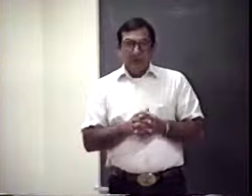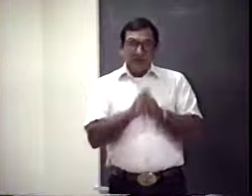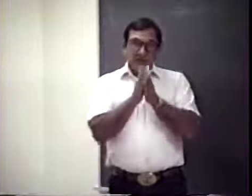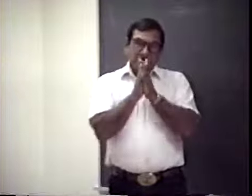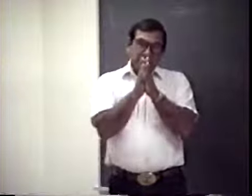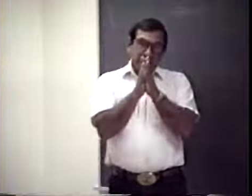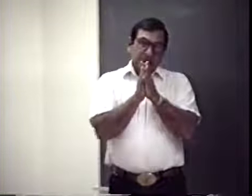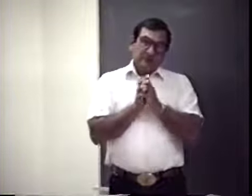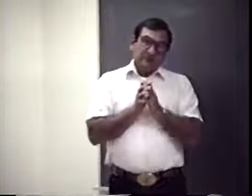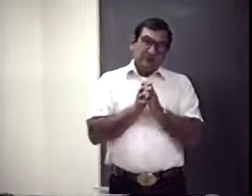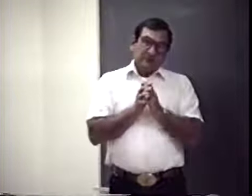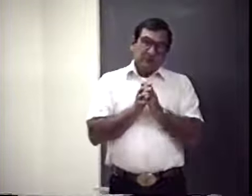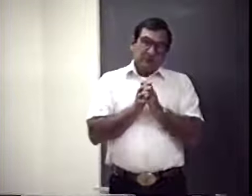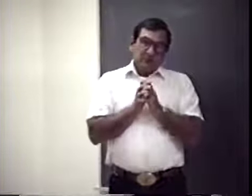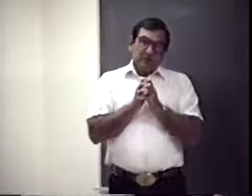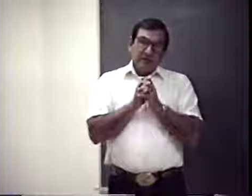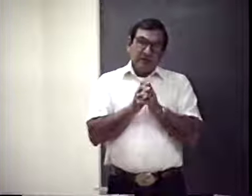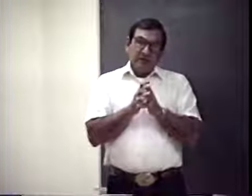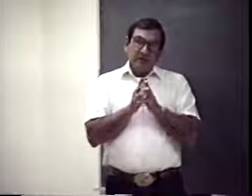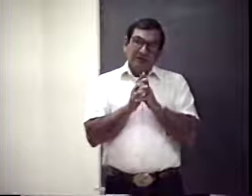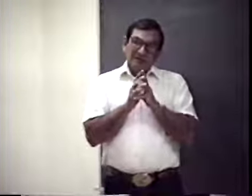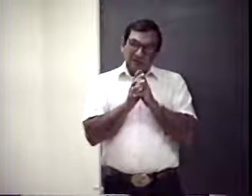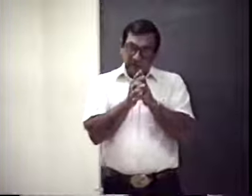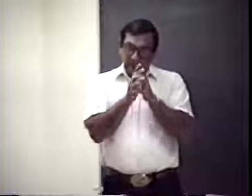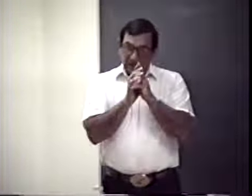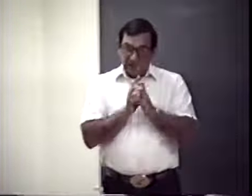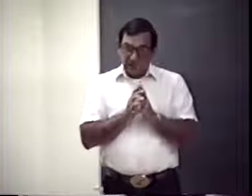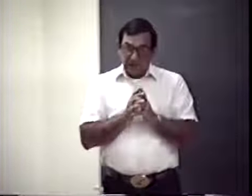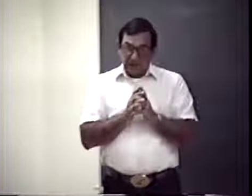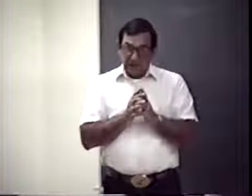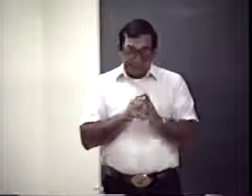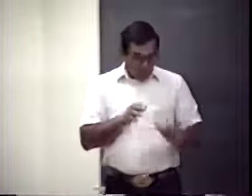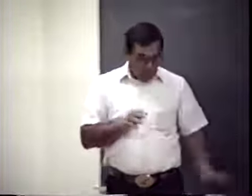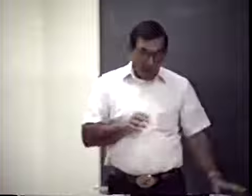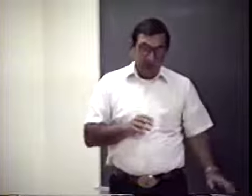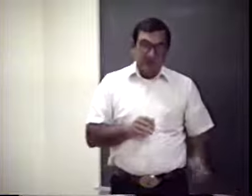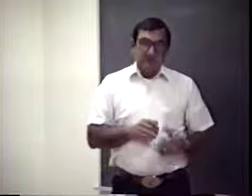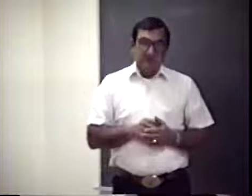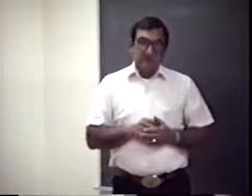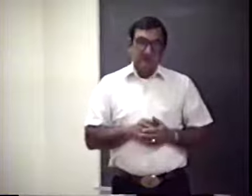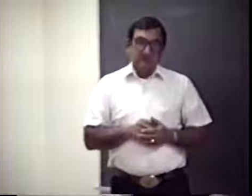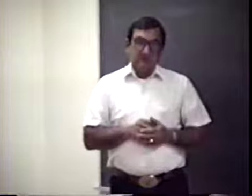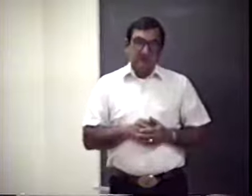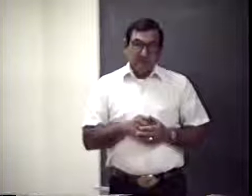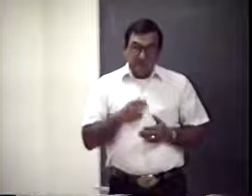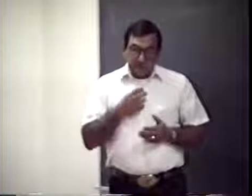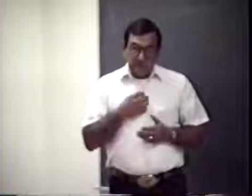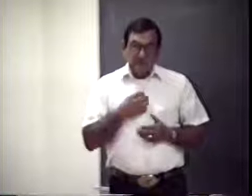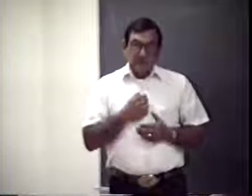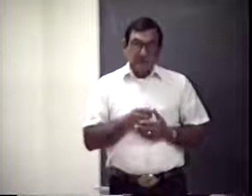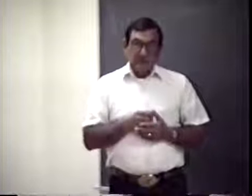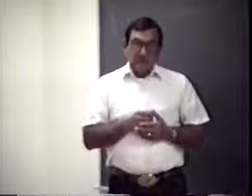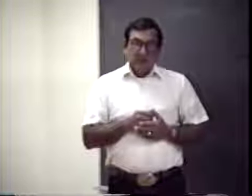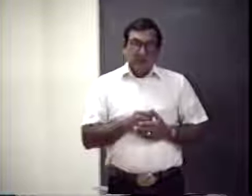greatest achievement is being able to pass this on to my little ones, my own little ones, so